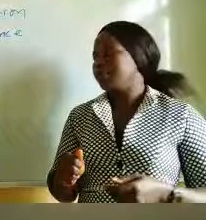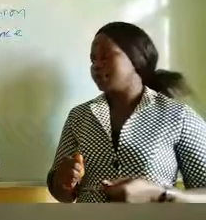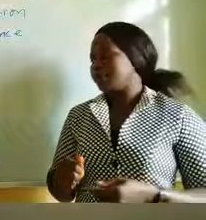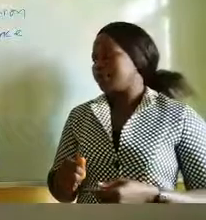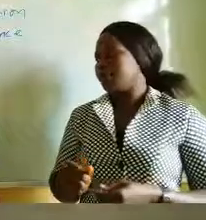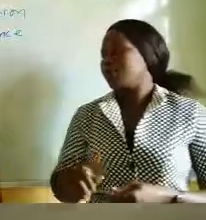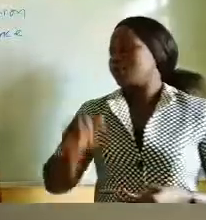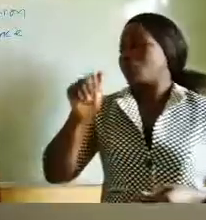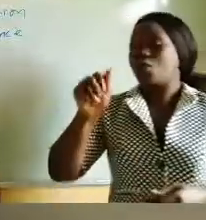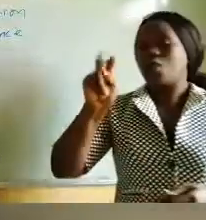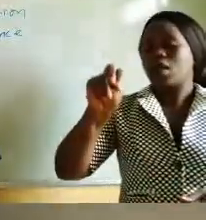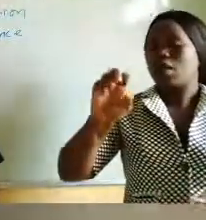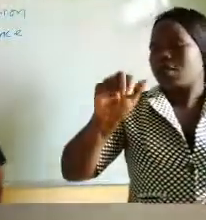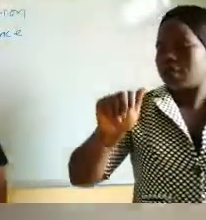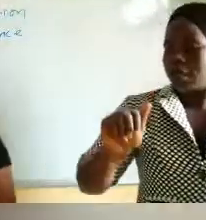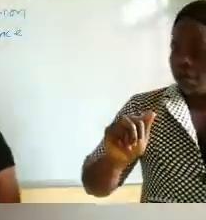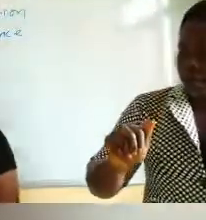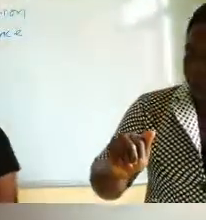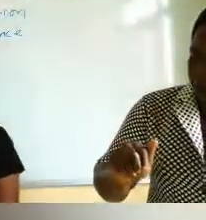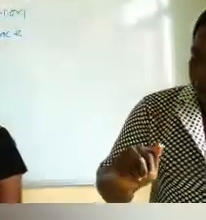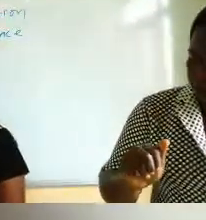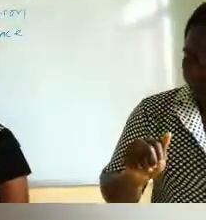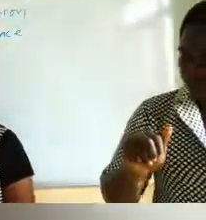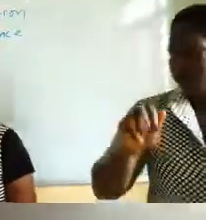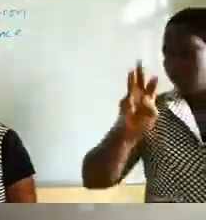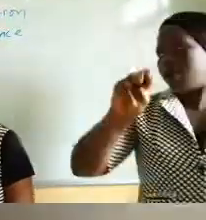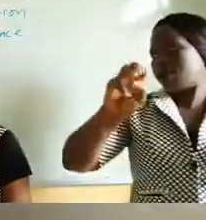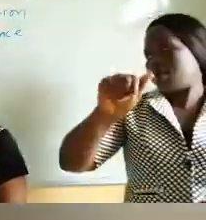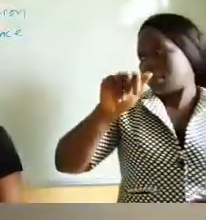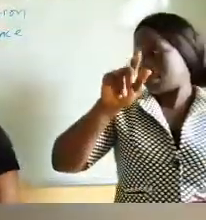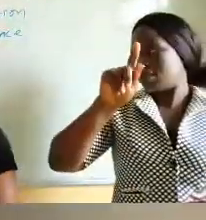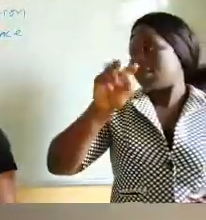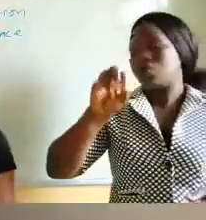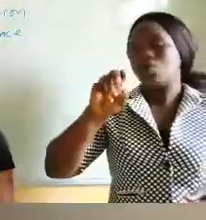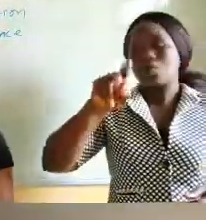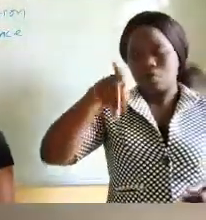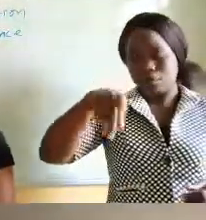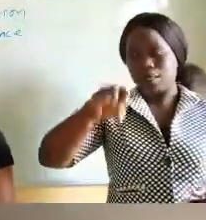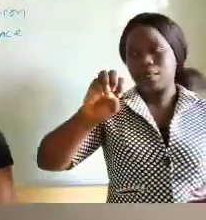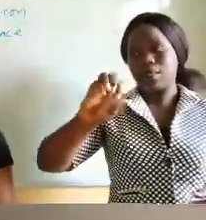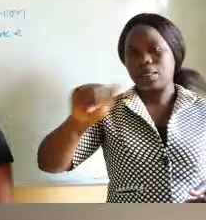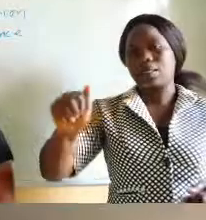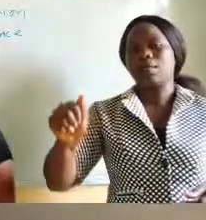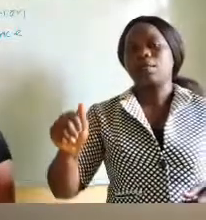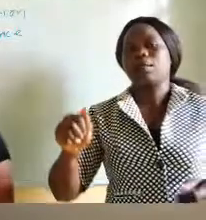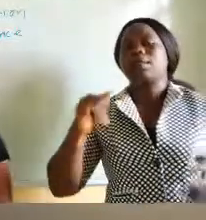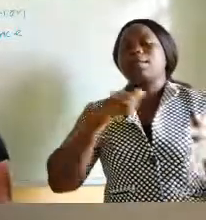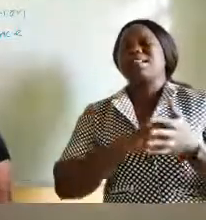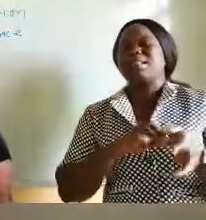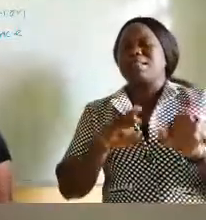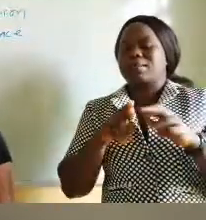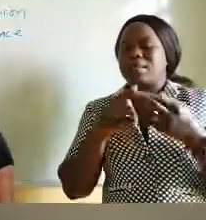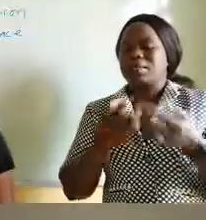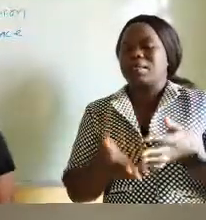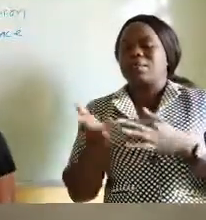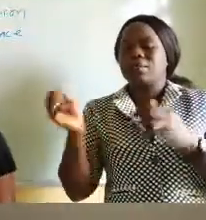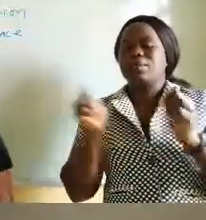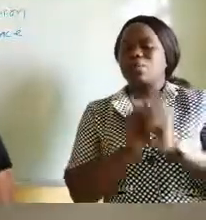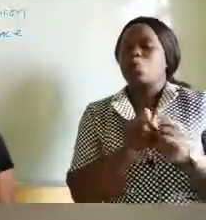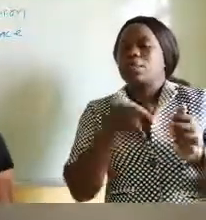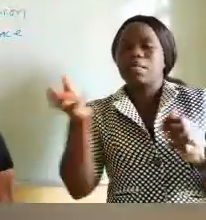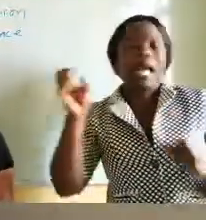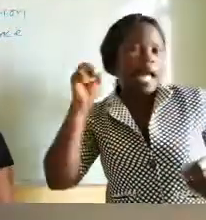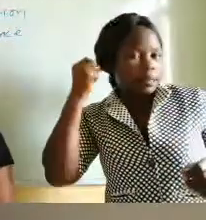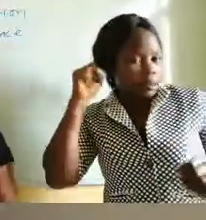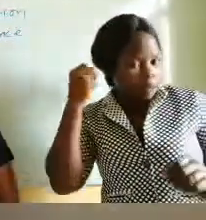onomatopoeia. Onomatopoeia is when you represent things with their sound. You